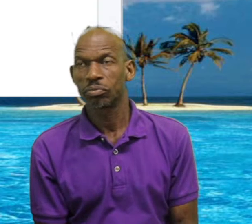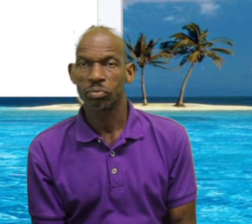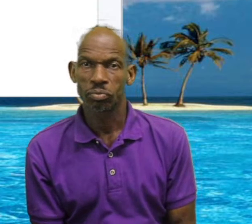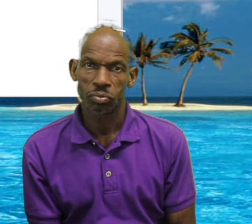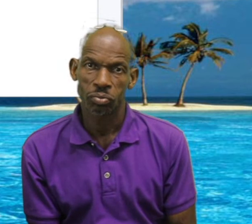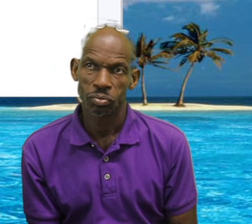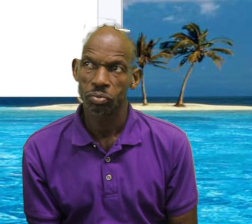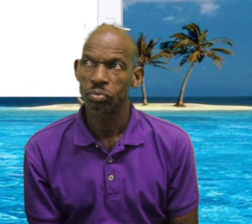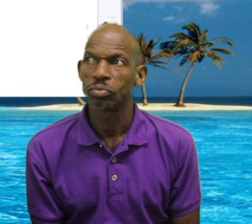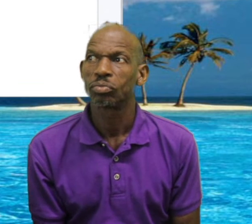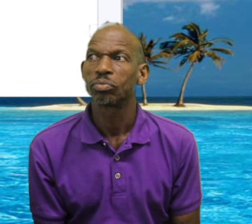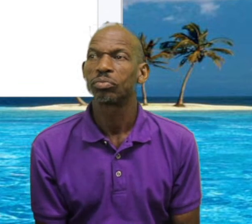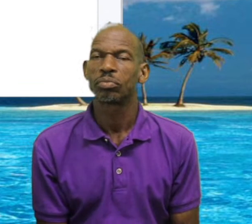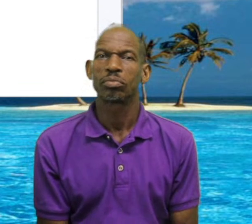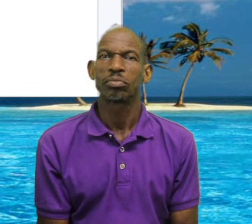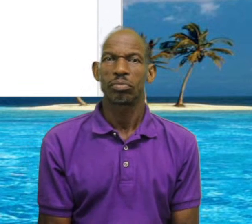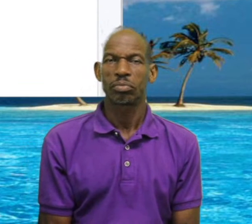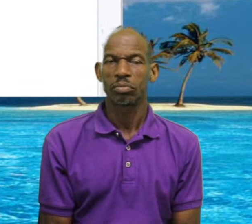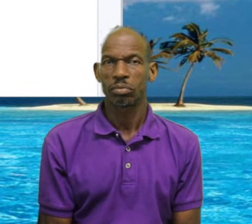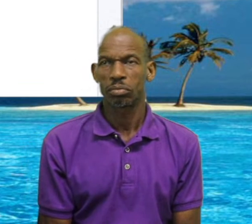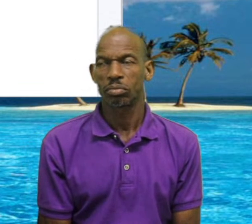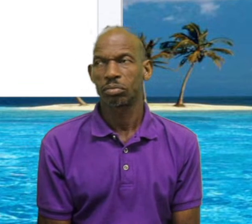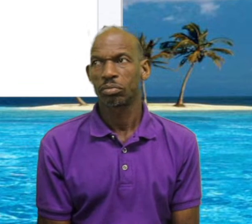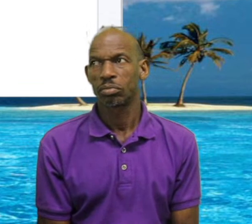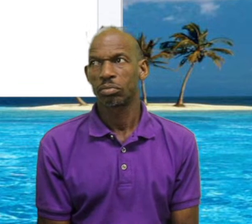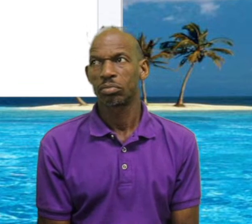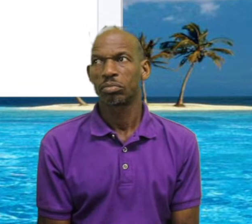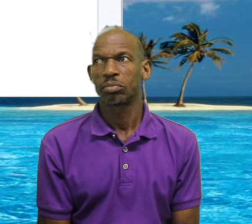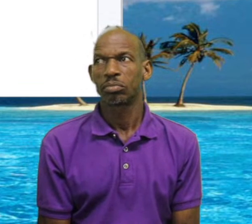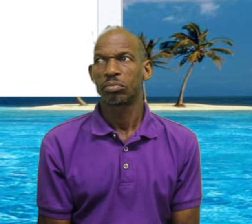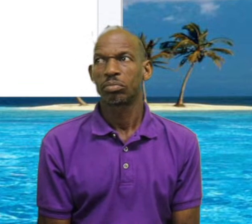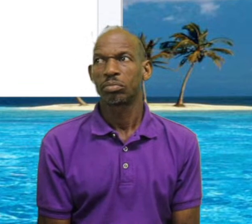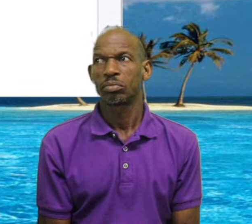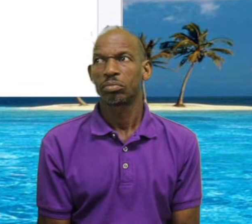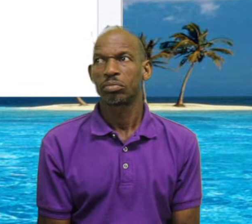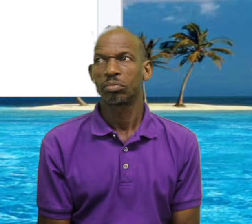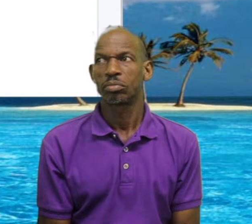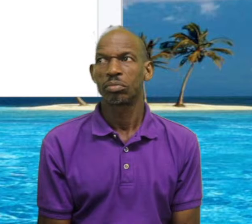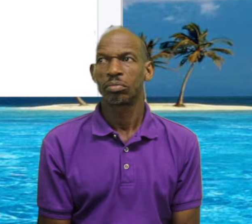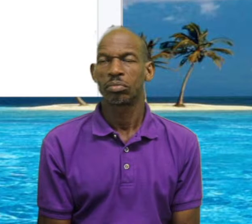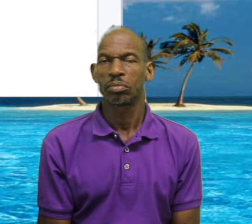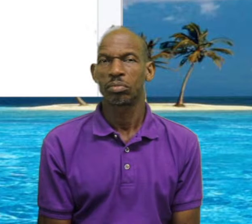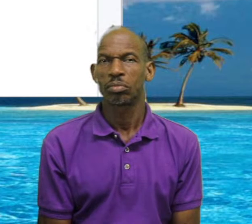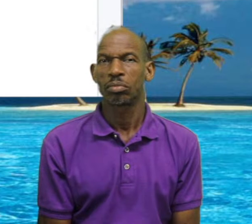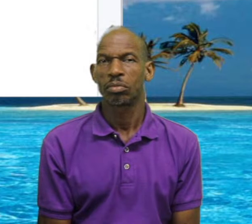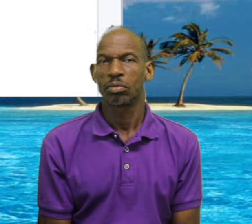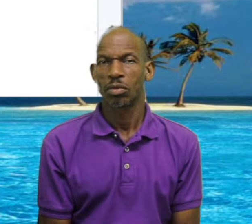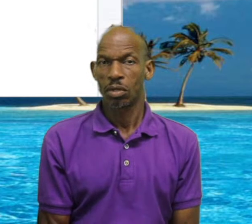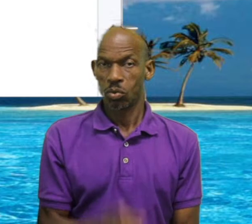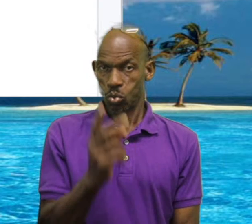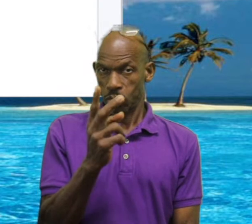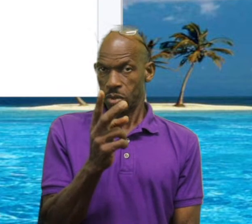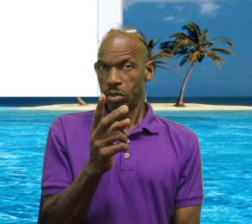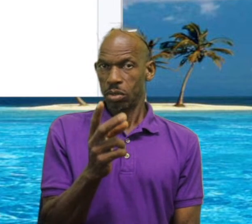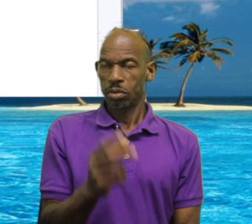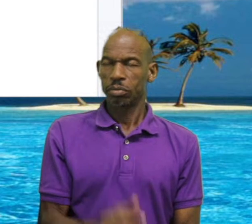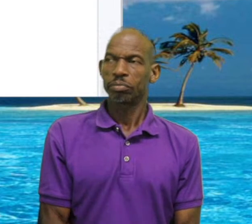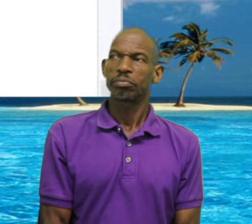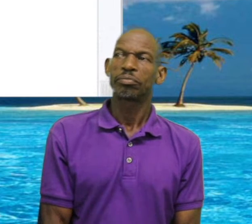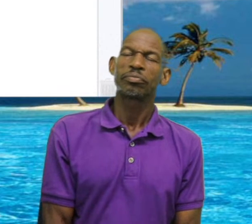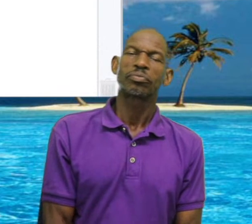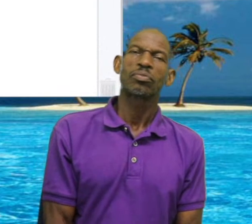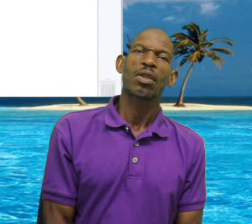so I should study 3. So 1, you're using nouns. I'm going to give you that